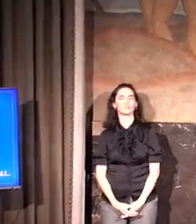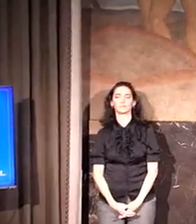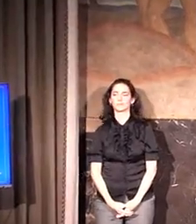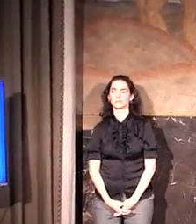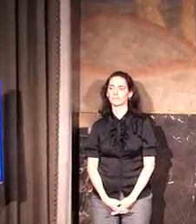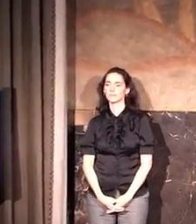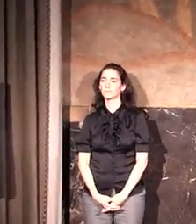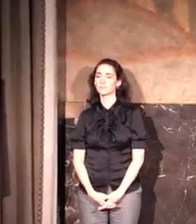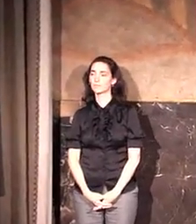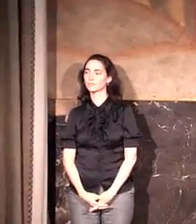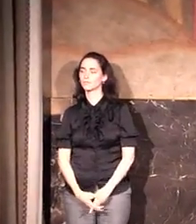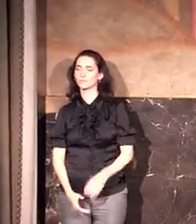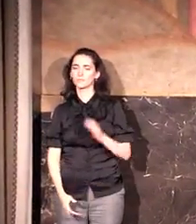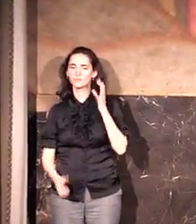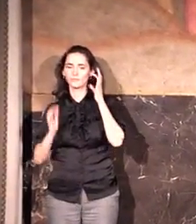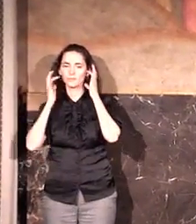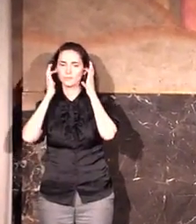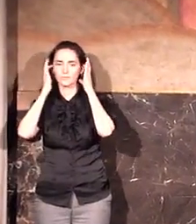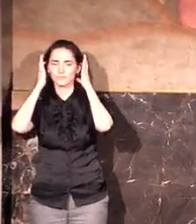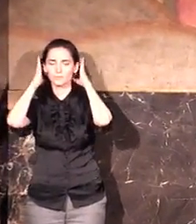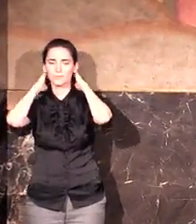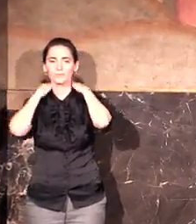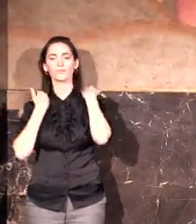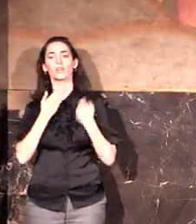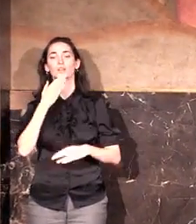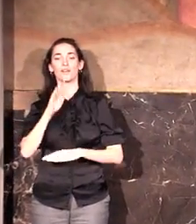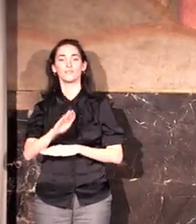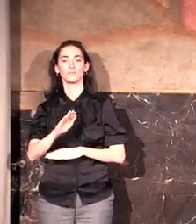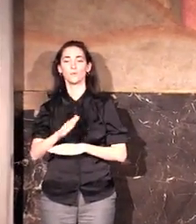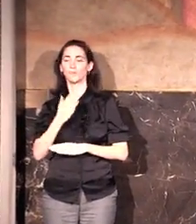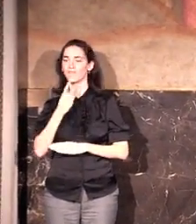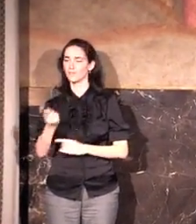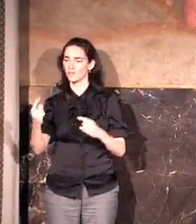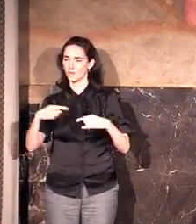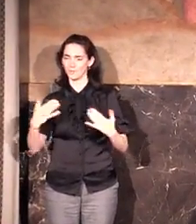Good afternoon, and thank y'all for being here on this Friday.